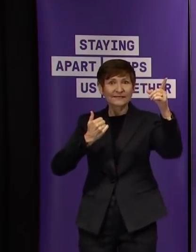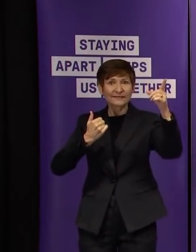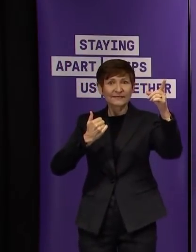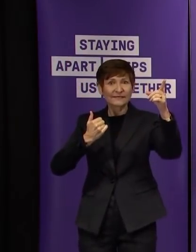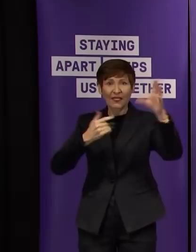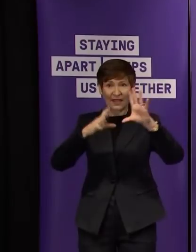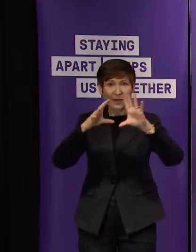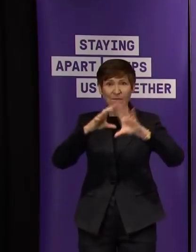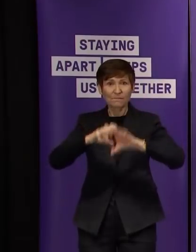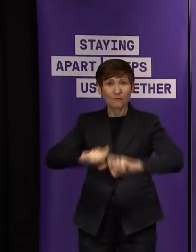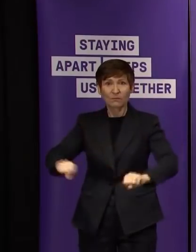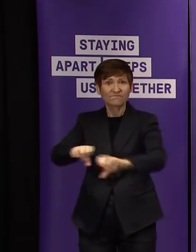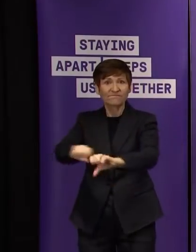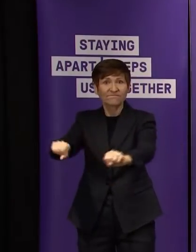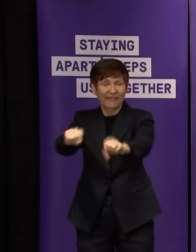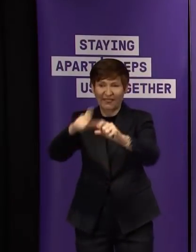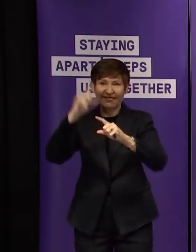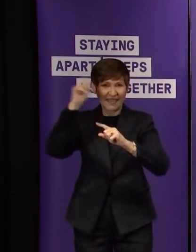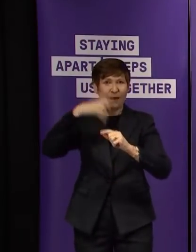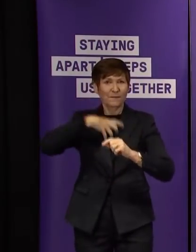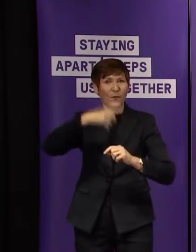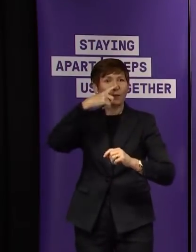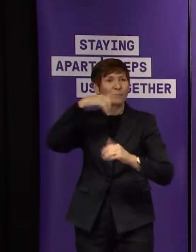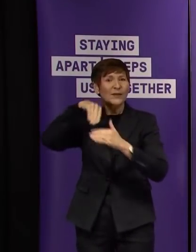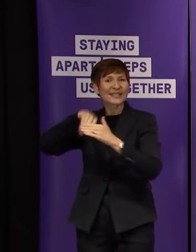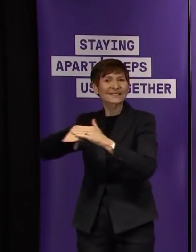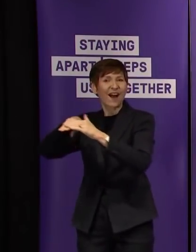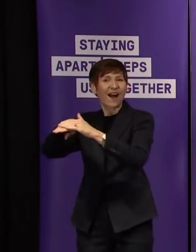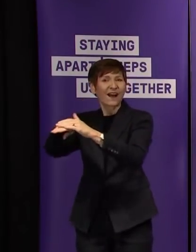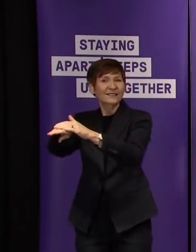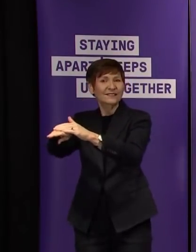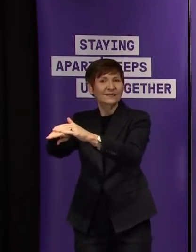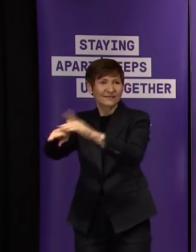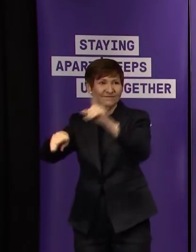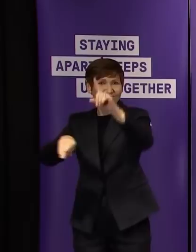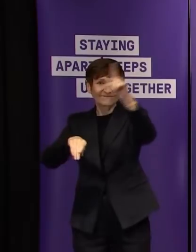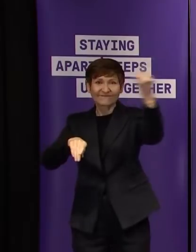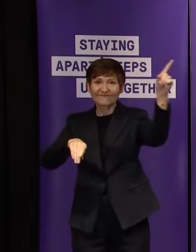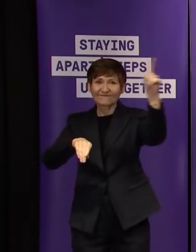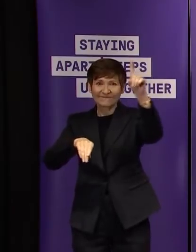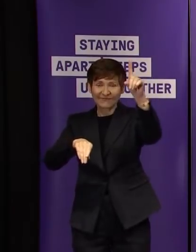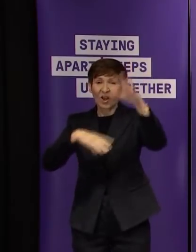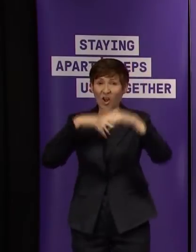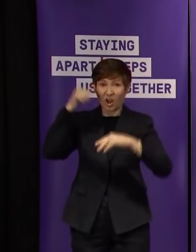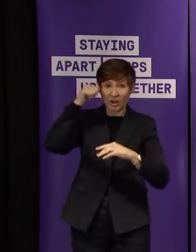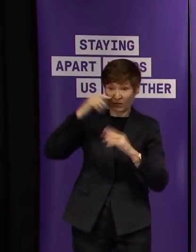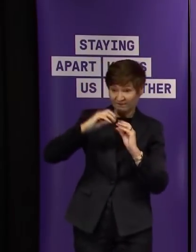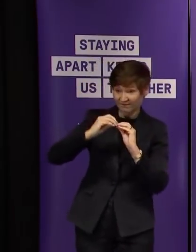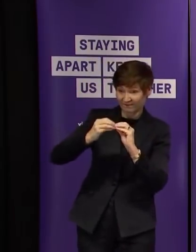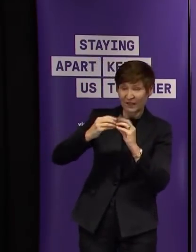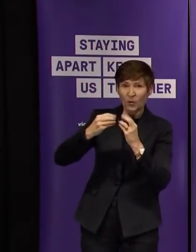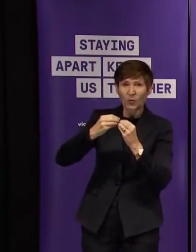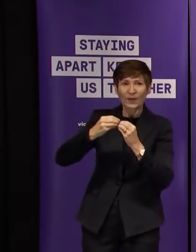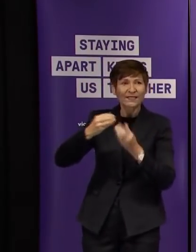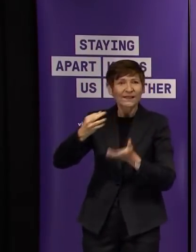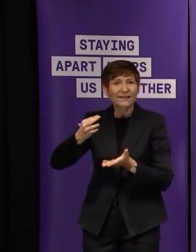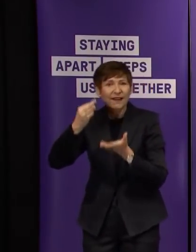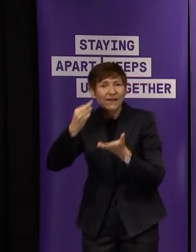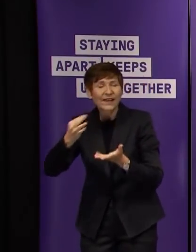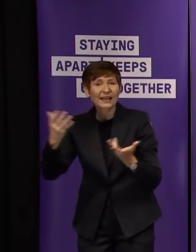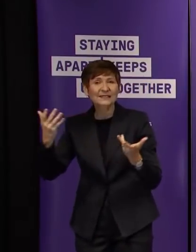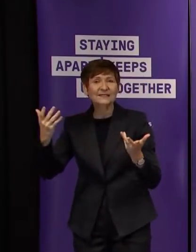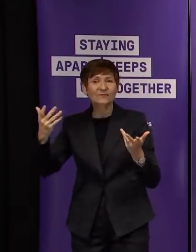that. Now, we've had some consultations with the industry and they would of course prefer to have everybody back inside. That is not